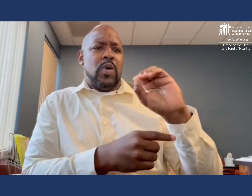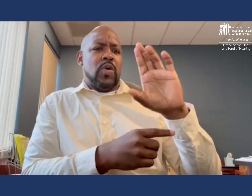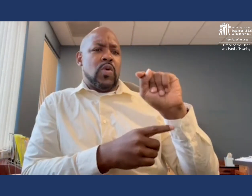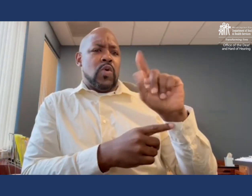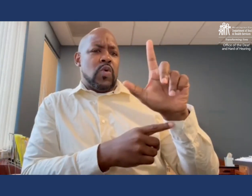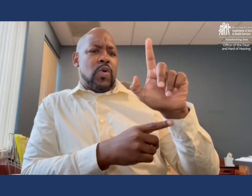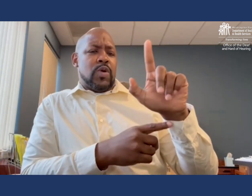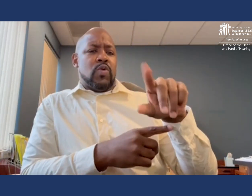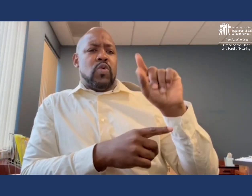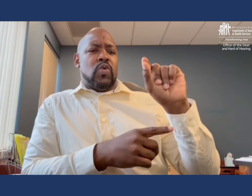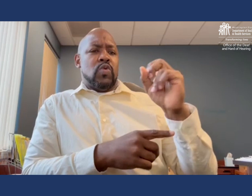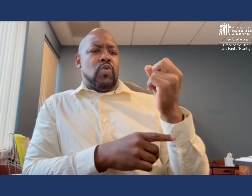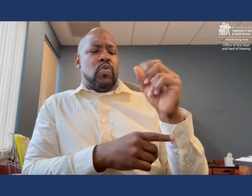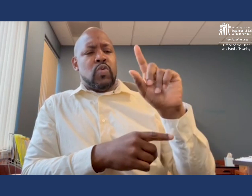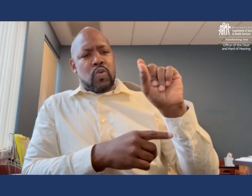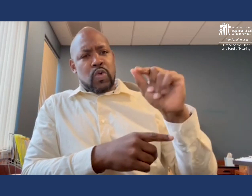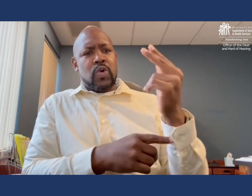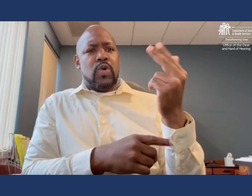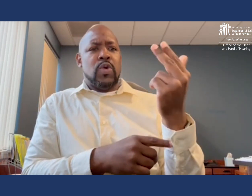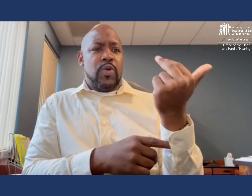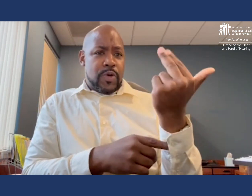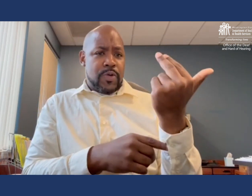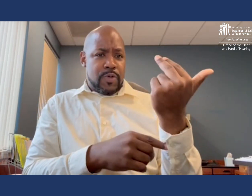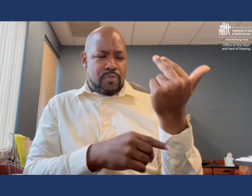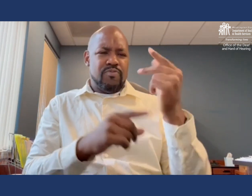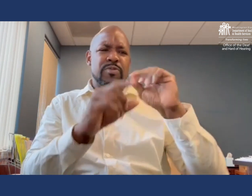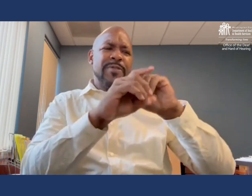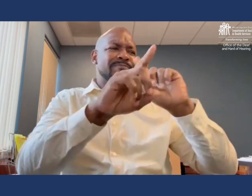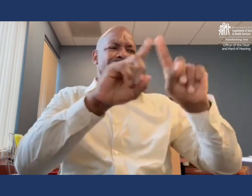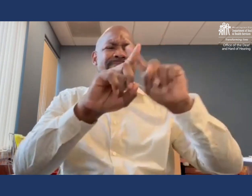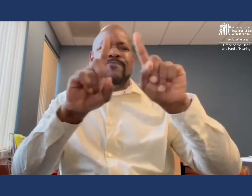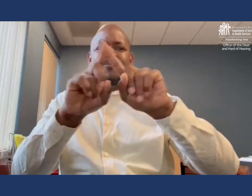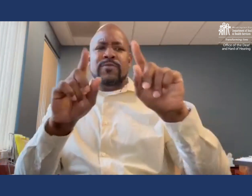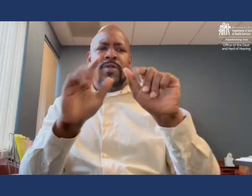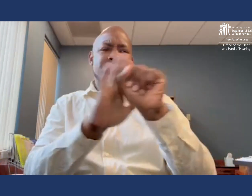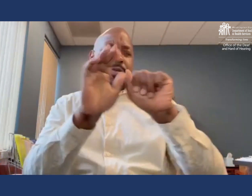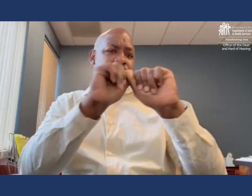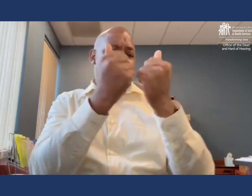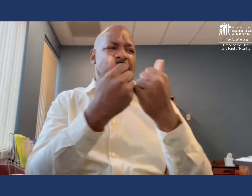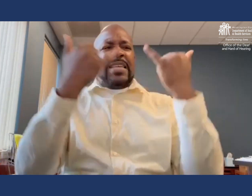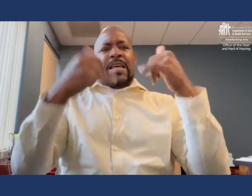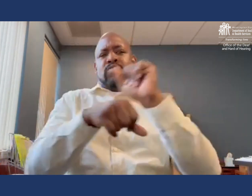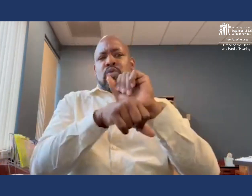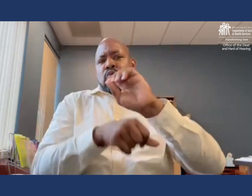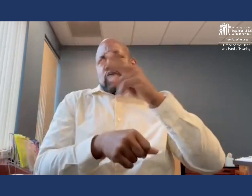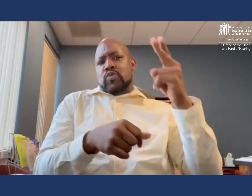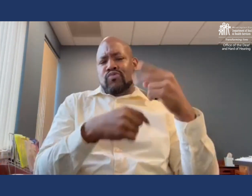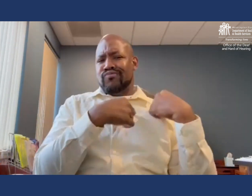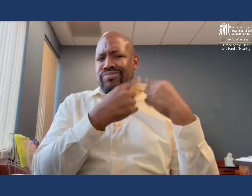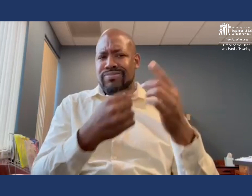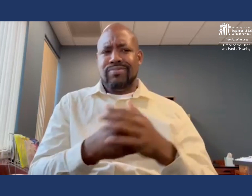Maggie has served in various capacities in state services since October 21, 2013, and now works with our office.